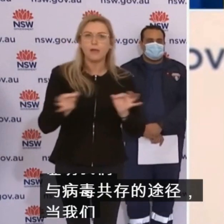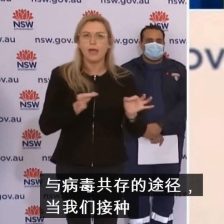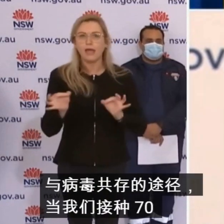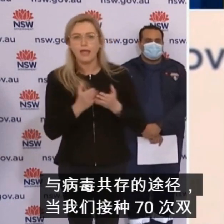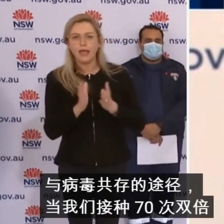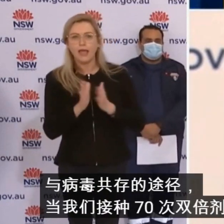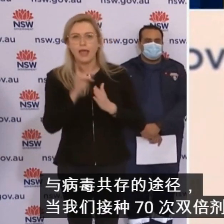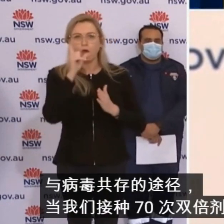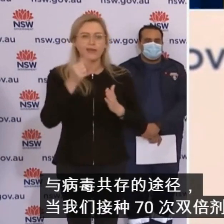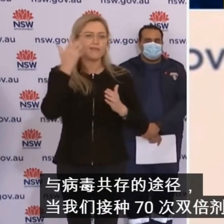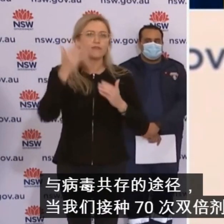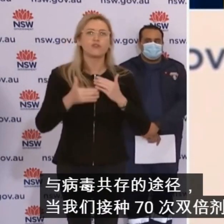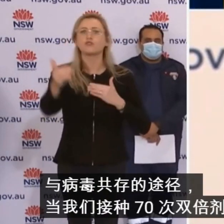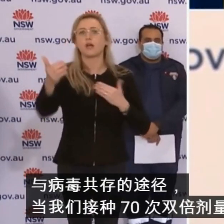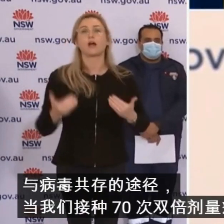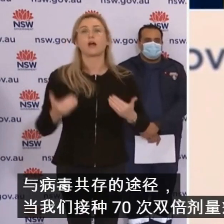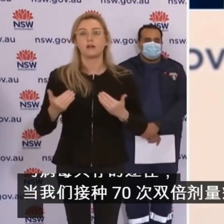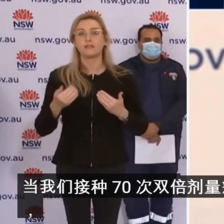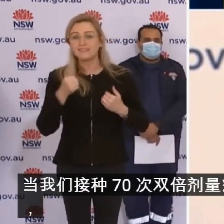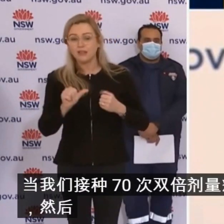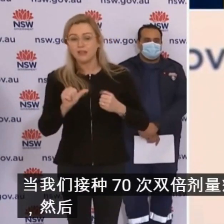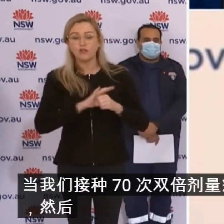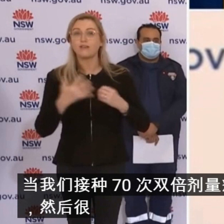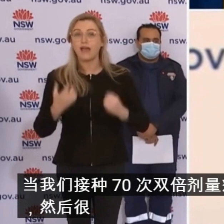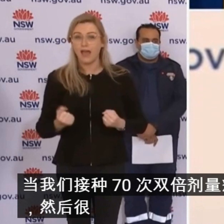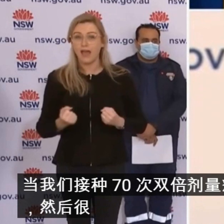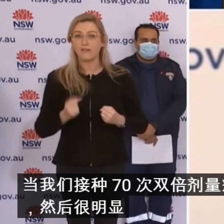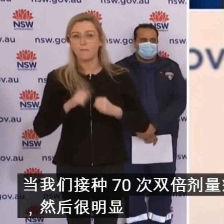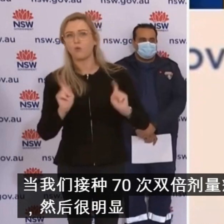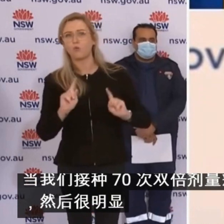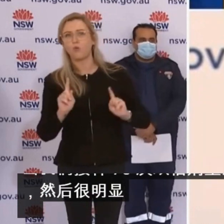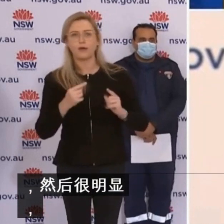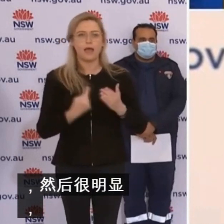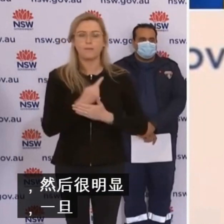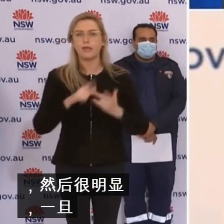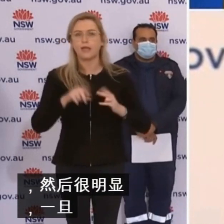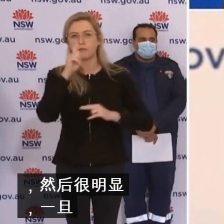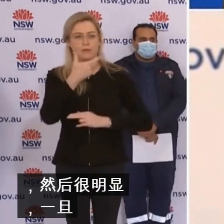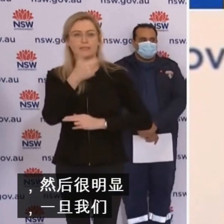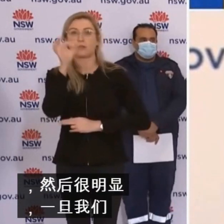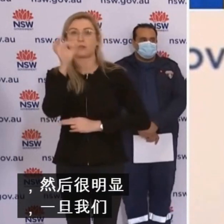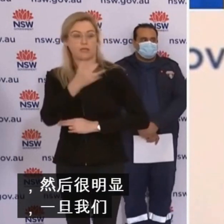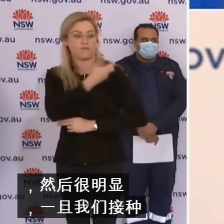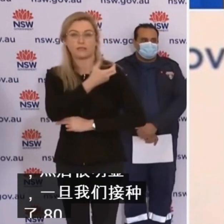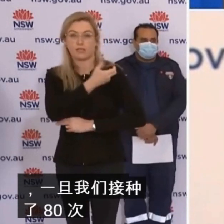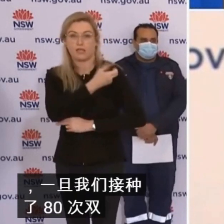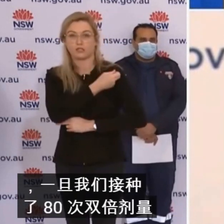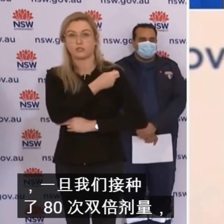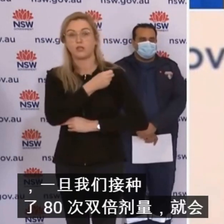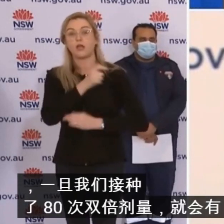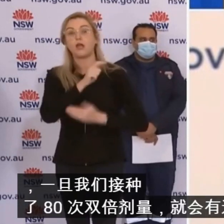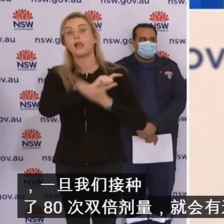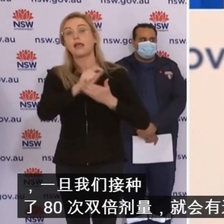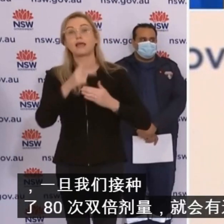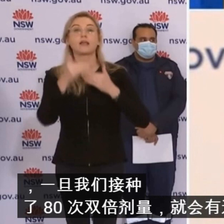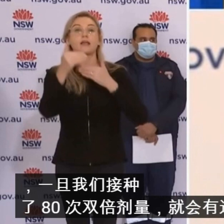us starts in earnest when we have 70% double dose vaccination, and then obviously there are further positives once we get to 80%